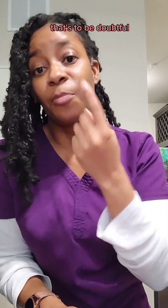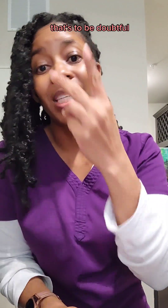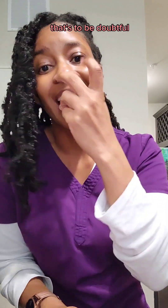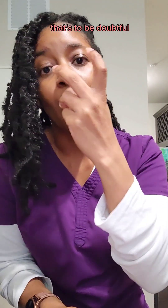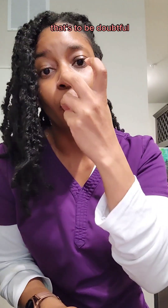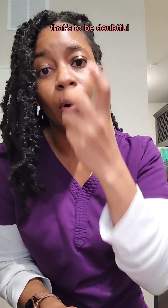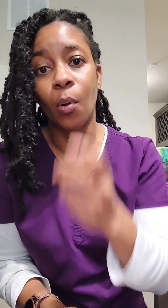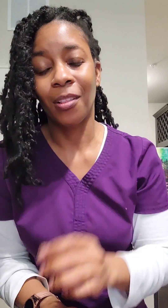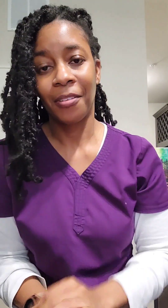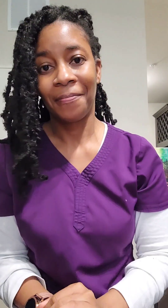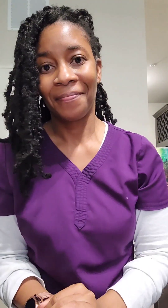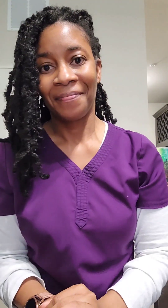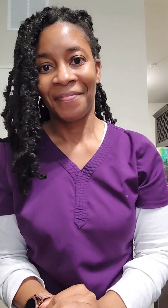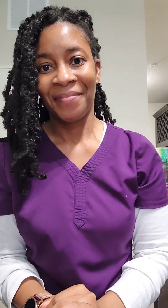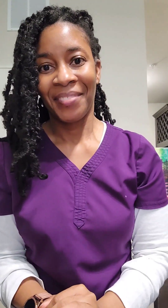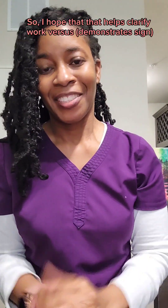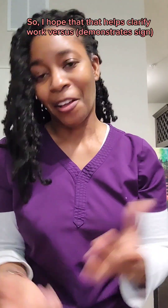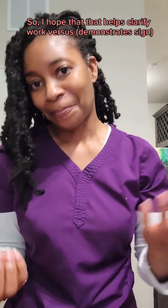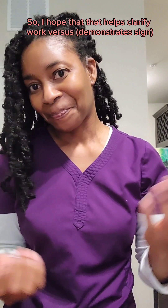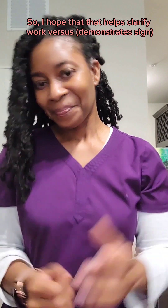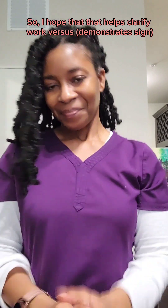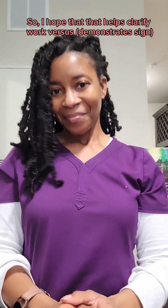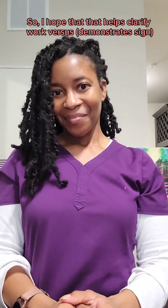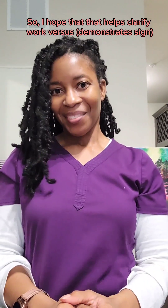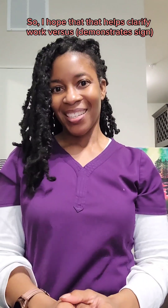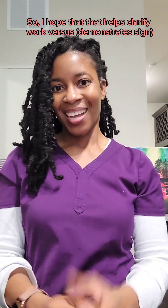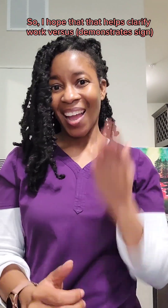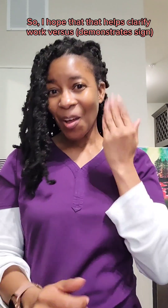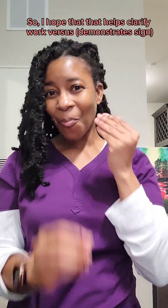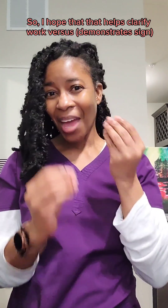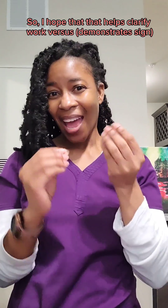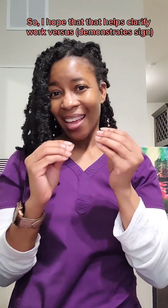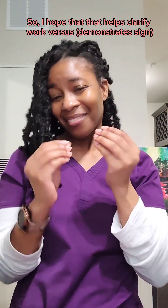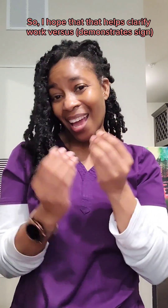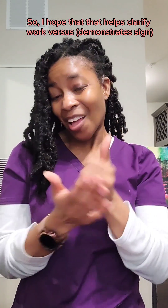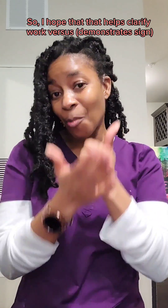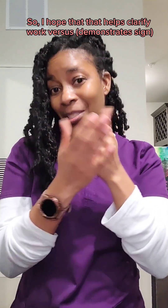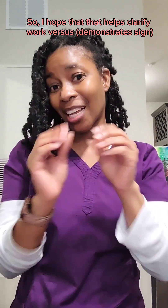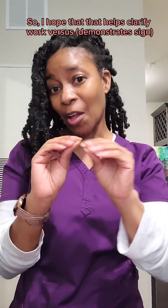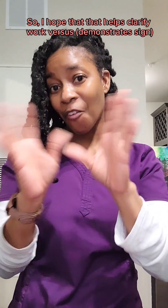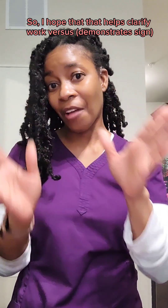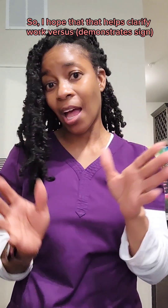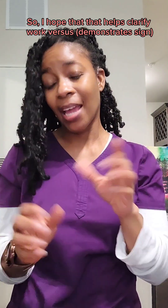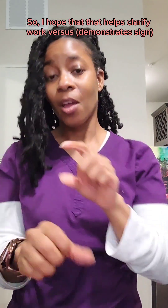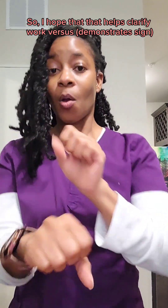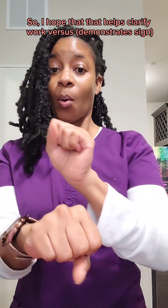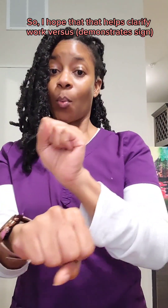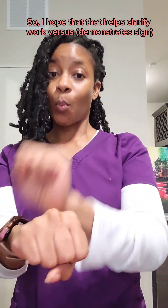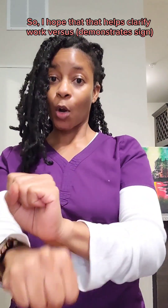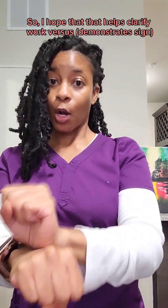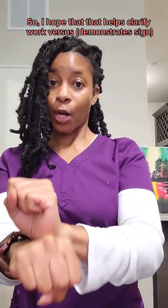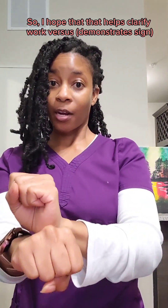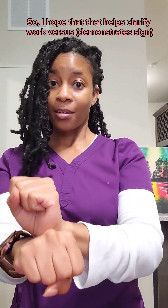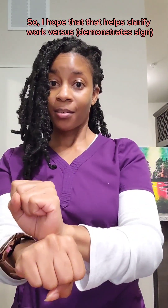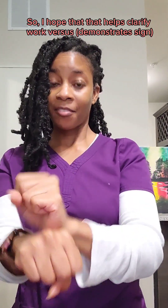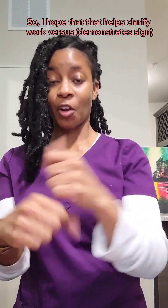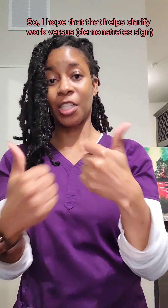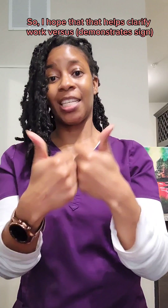be doubtful. So I hope that helps clarify work